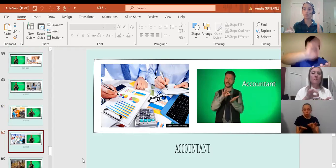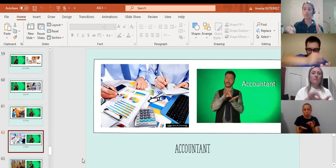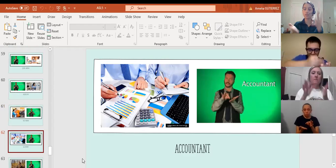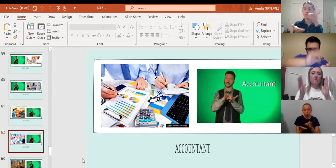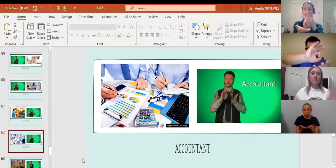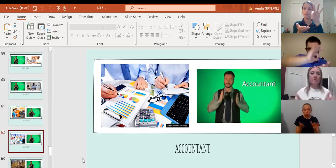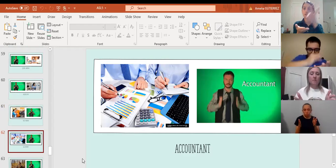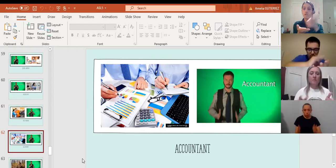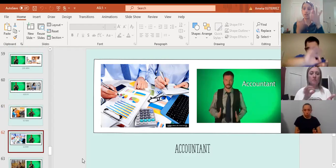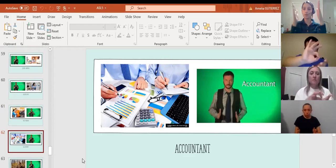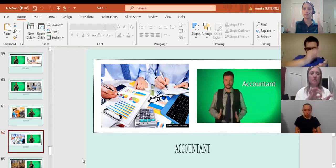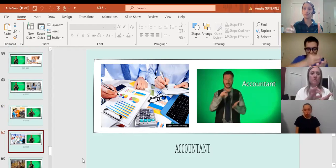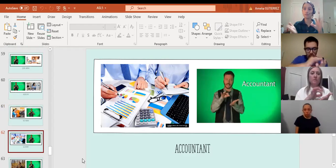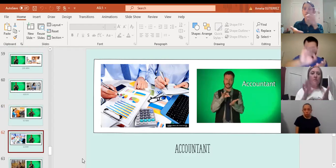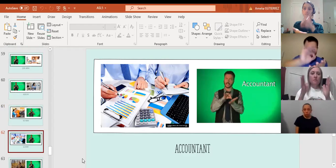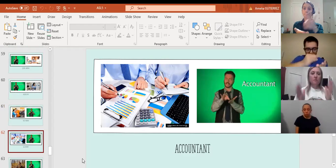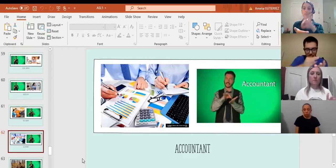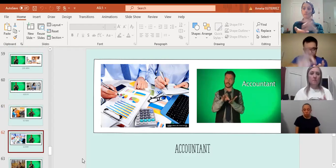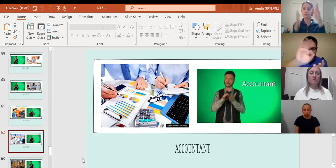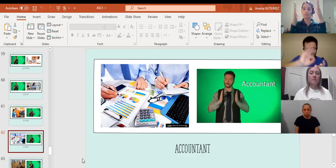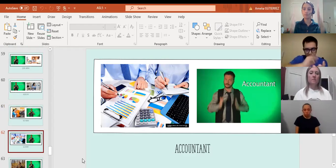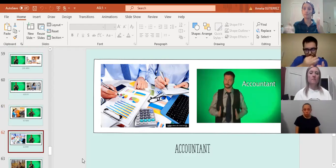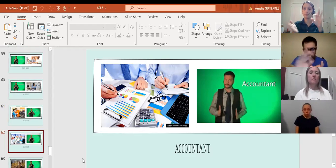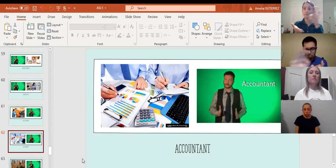and then person, accountant.